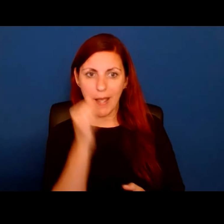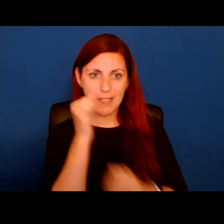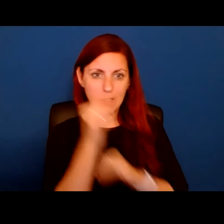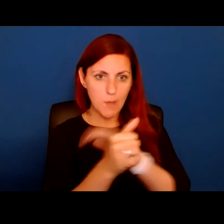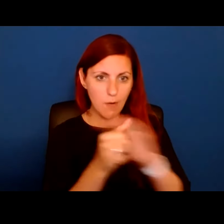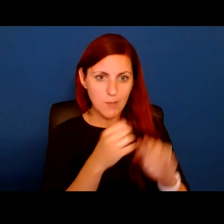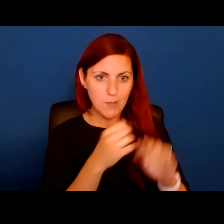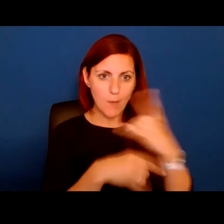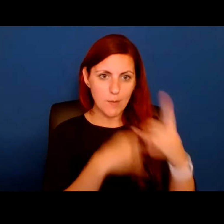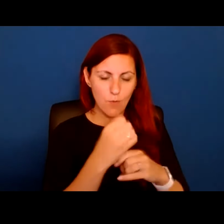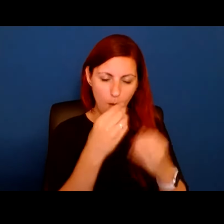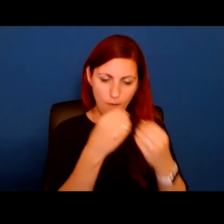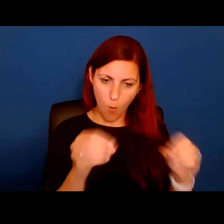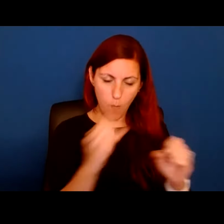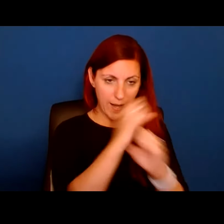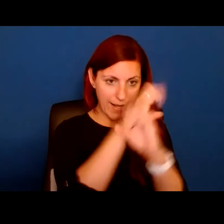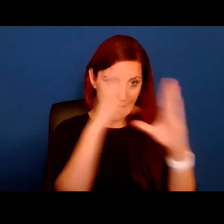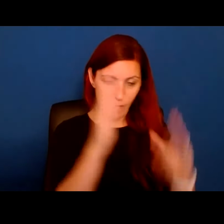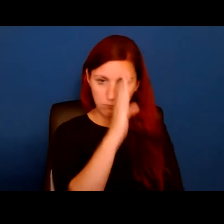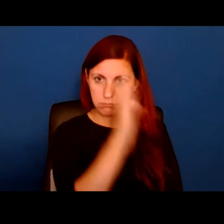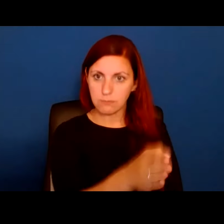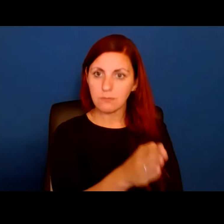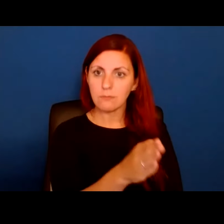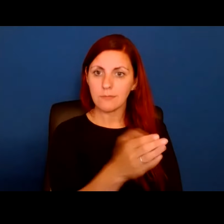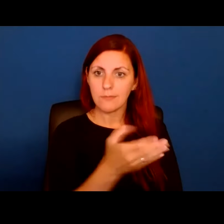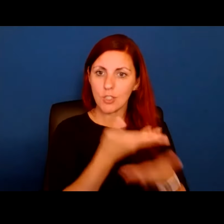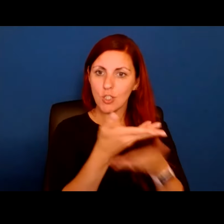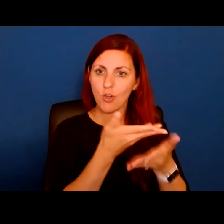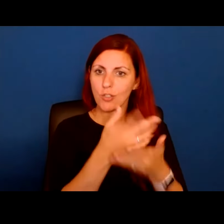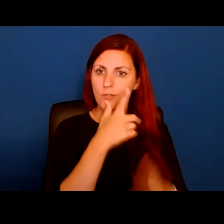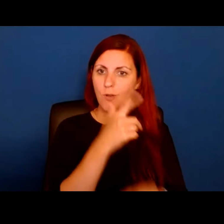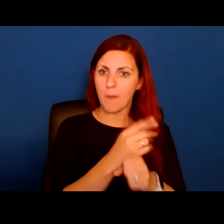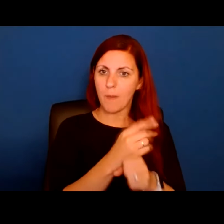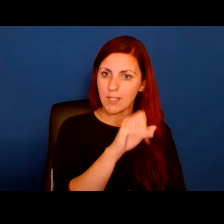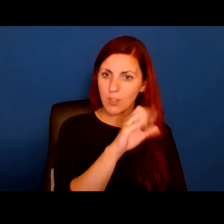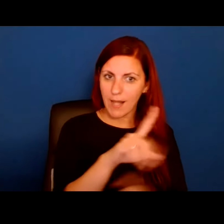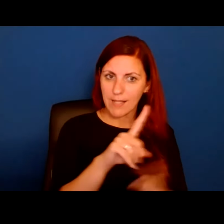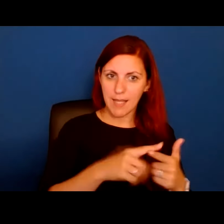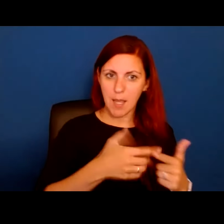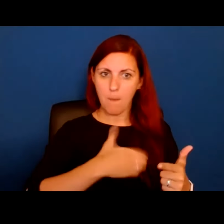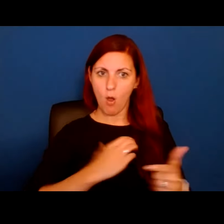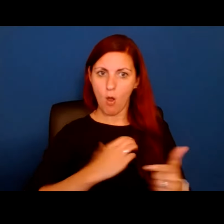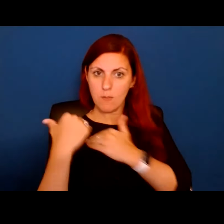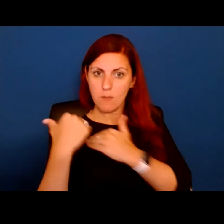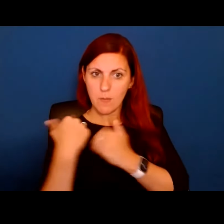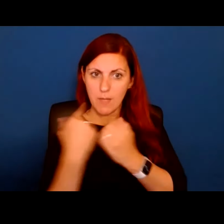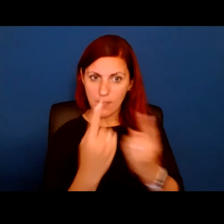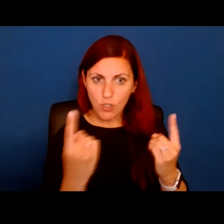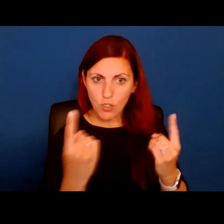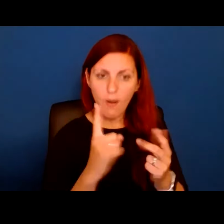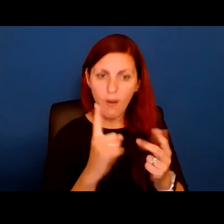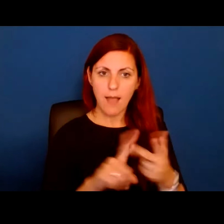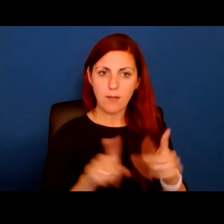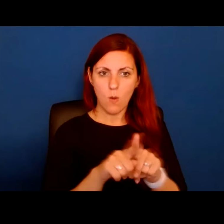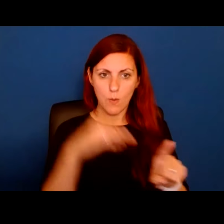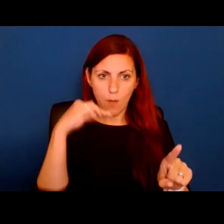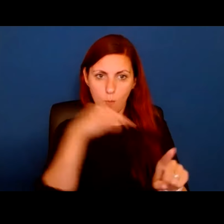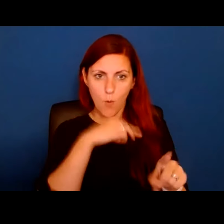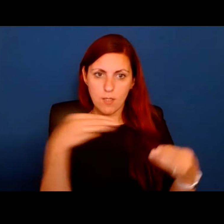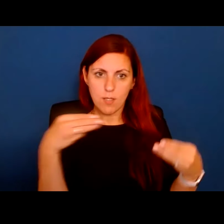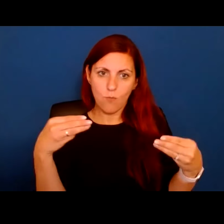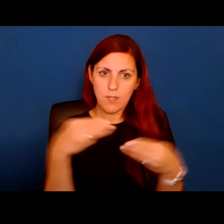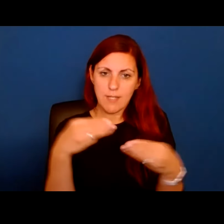and clear discussions around their sexuality, their moral responsibility towards others, and the importance of protecting those weakest in